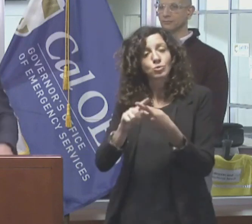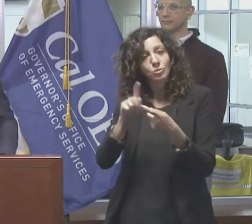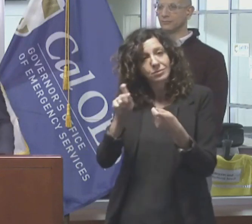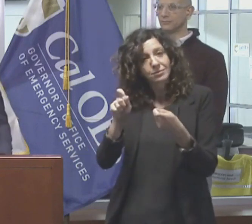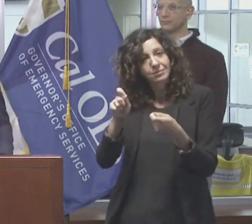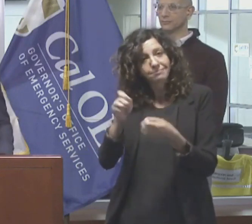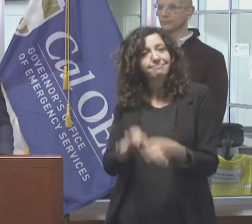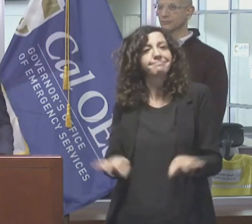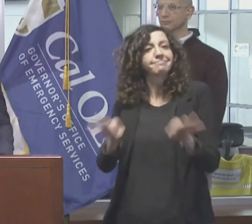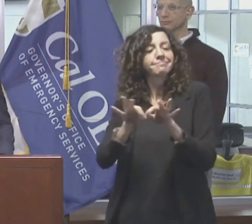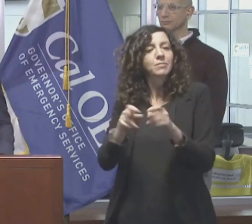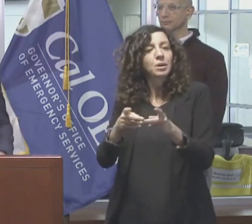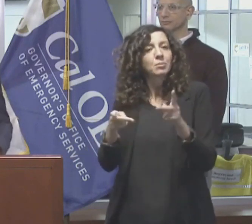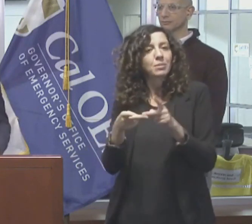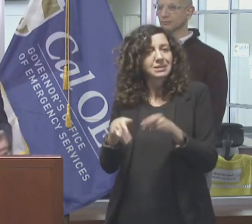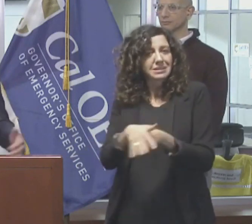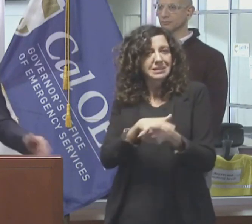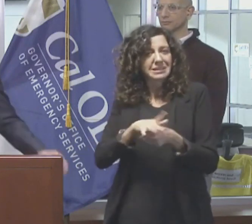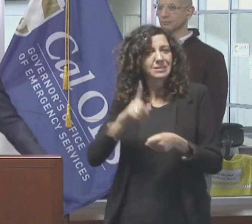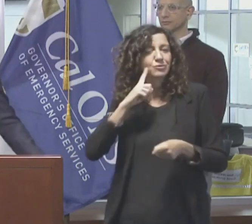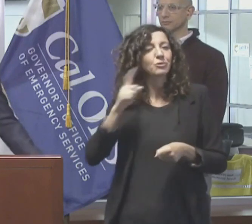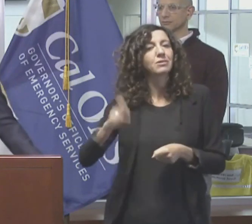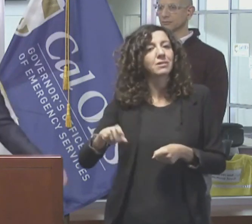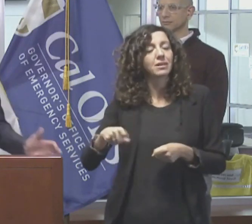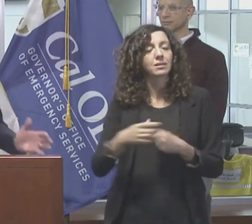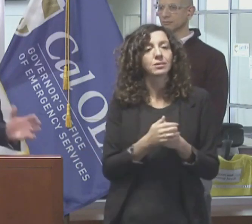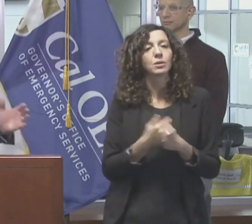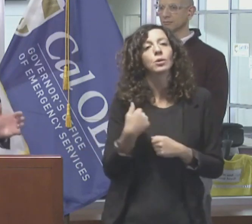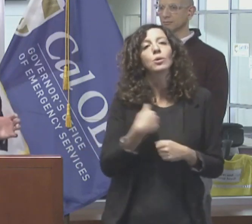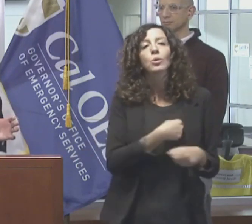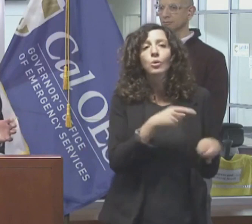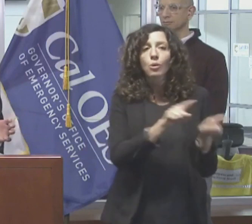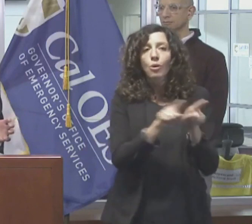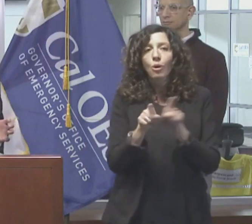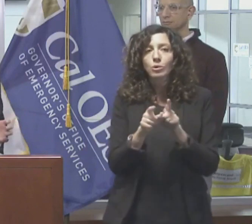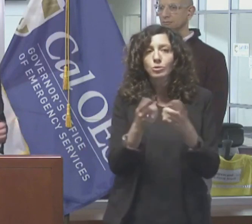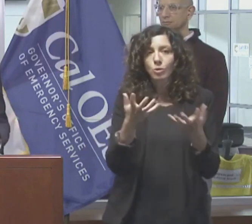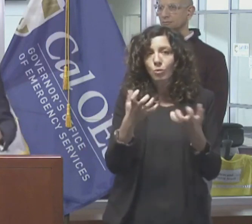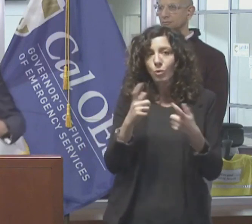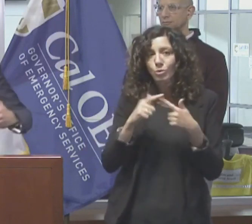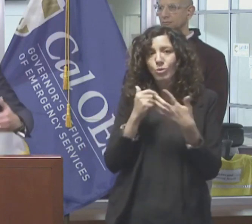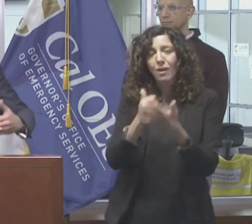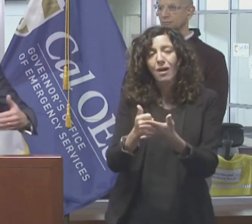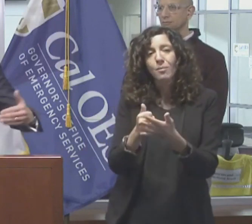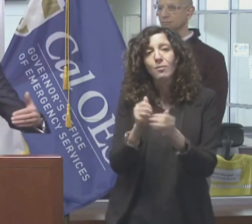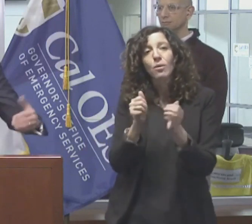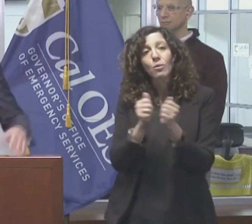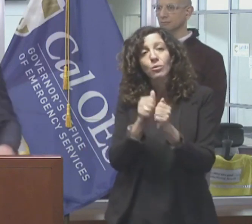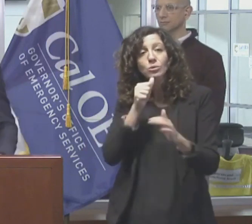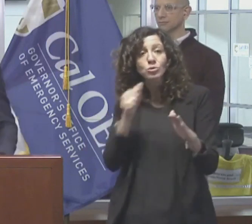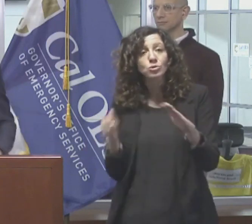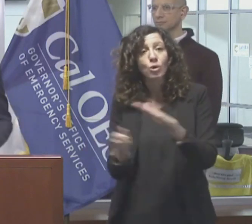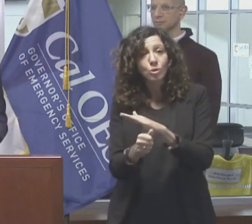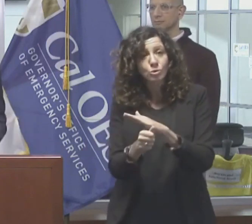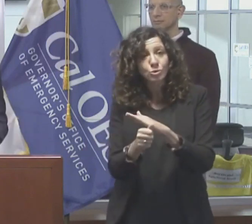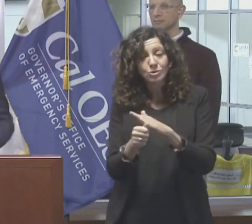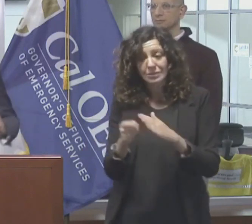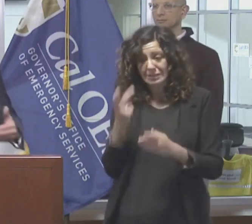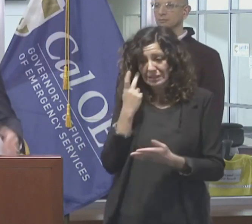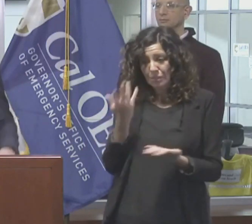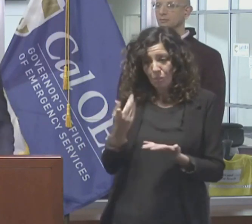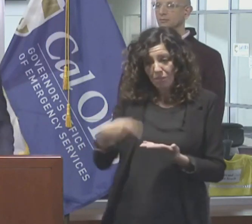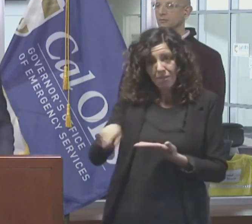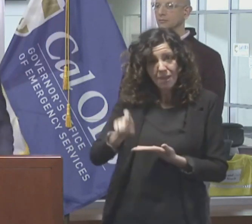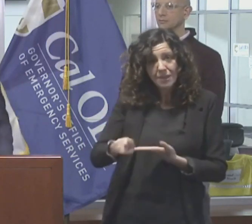points across this state. And we're working to address the needs within the shelters so that, again, we have appropriate